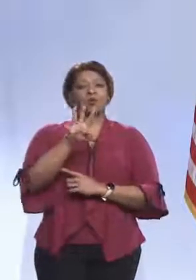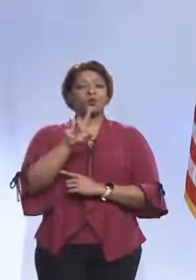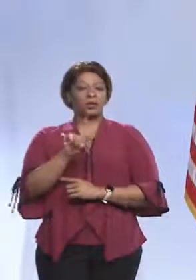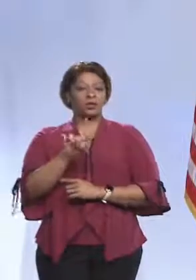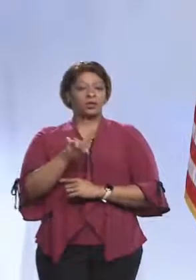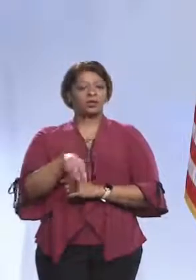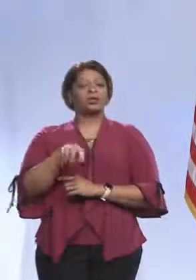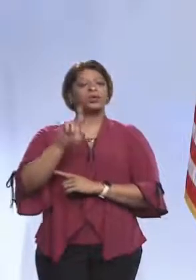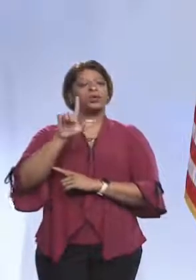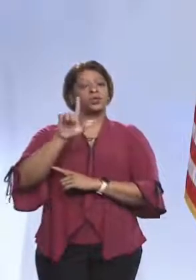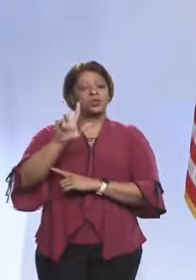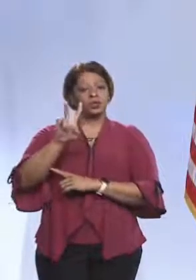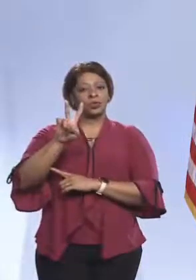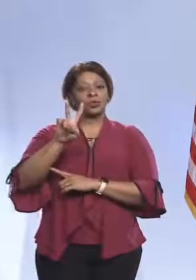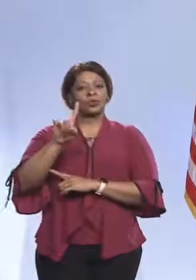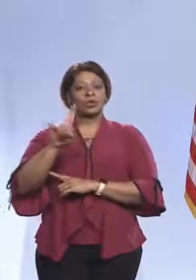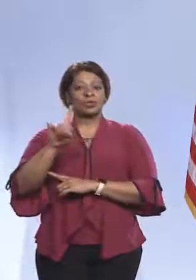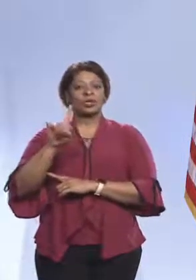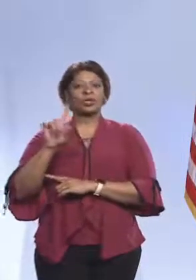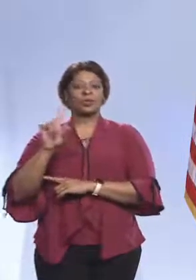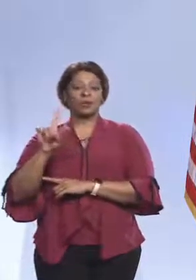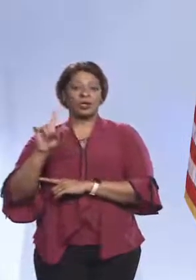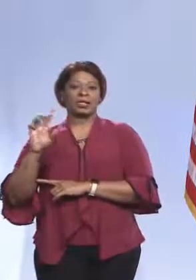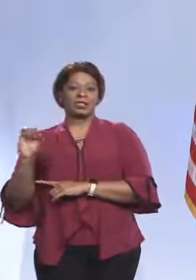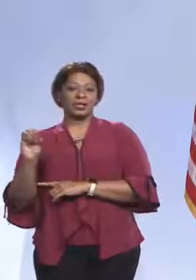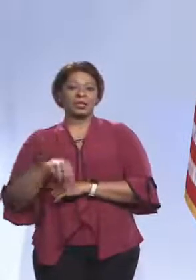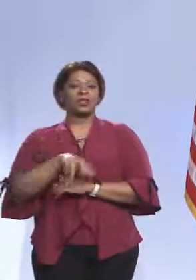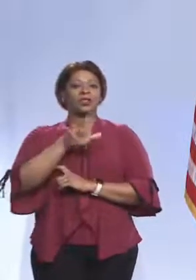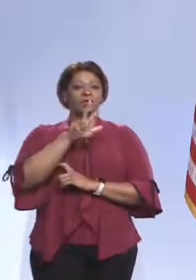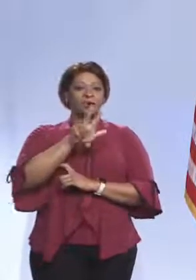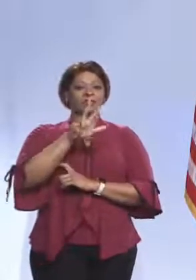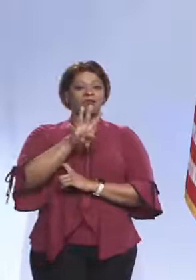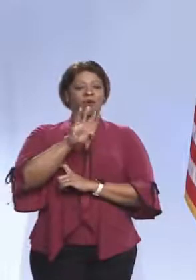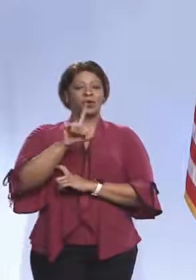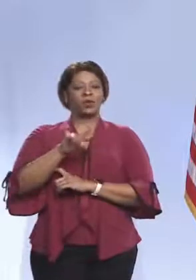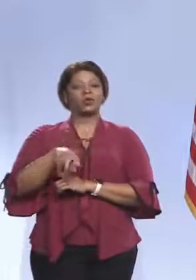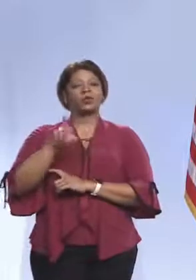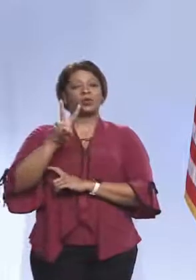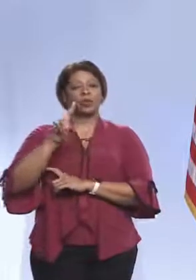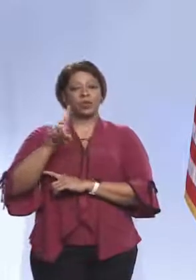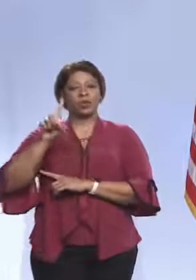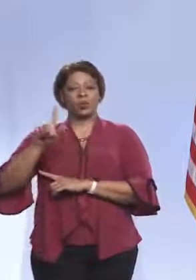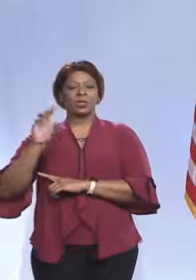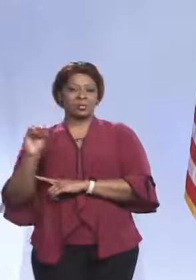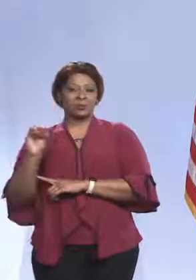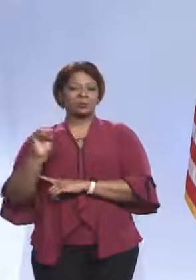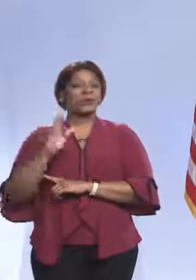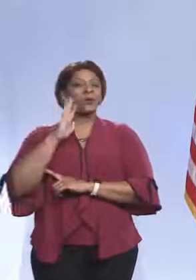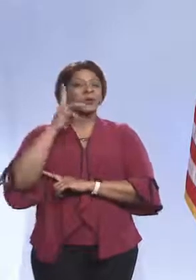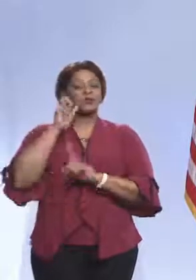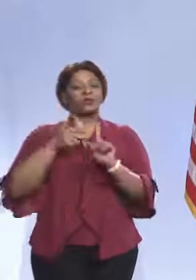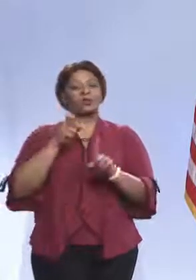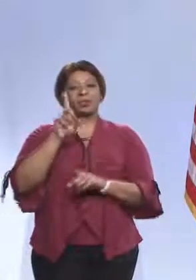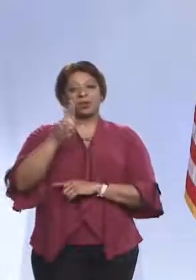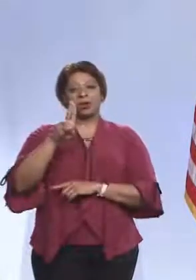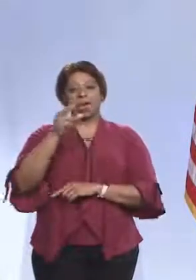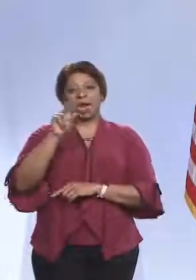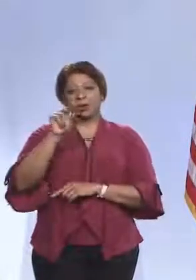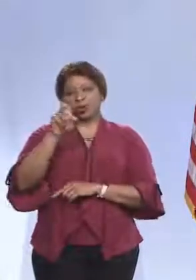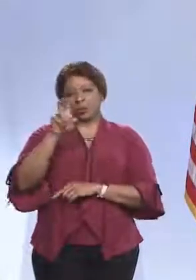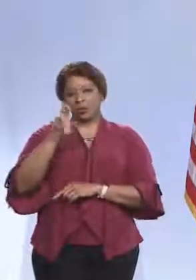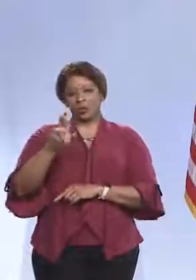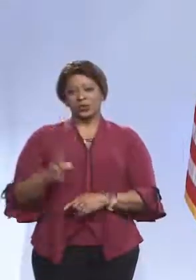341-2110. 341-2110. Now we'll hear from Dr. Householder.